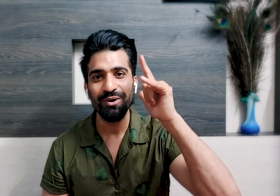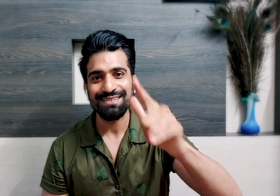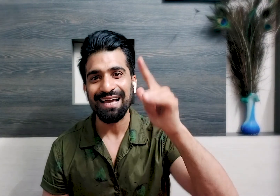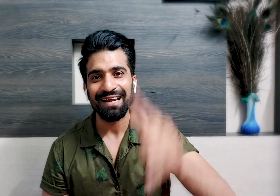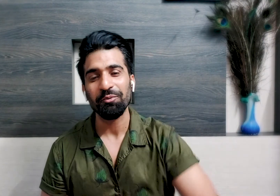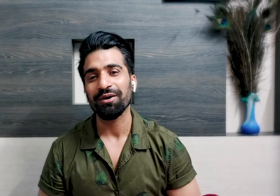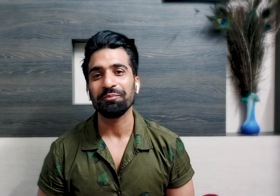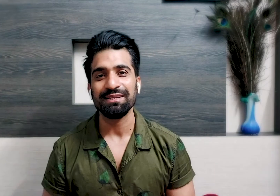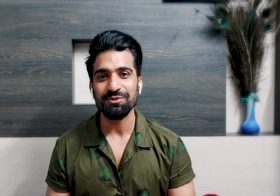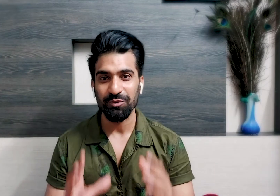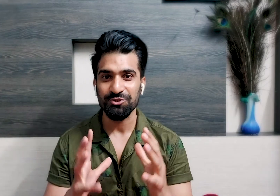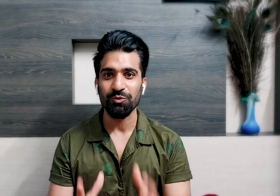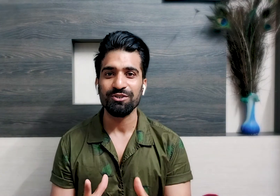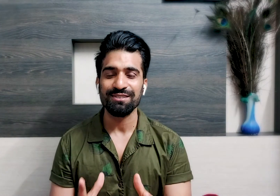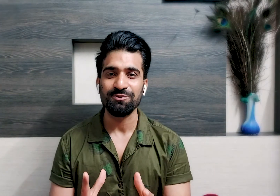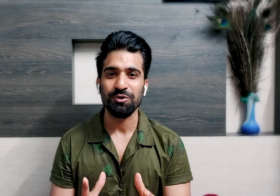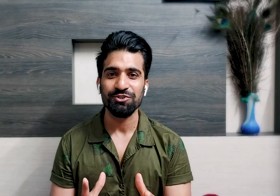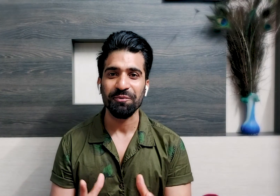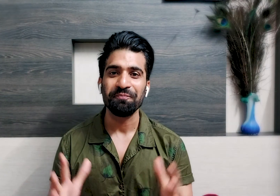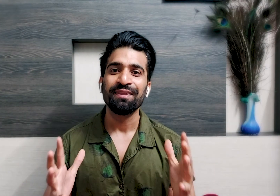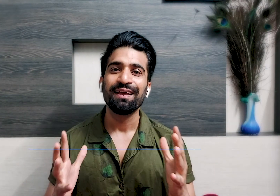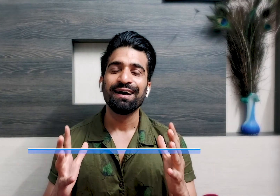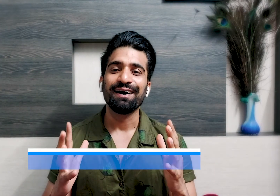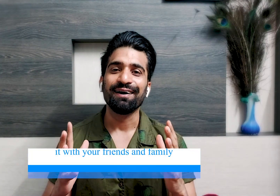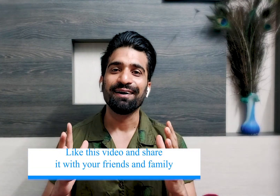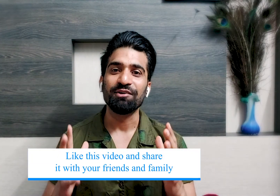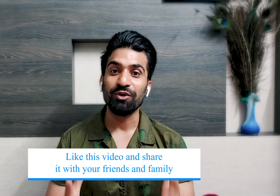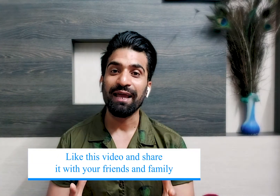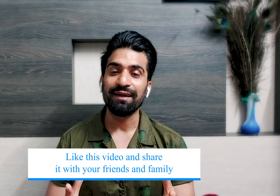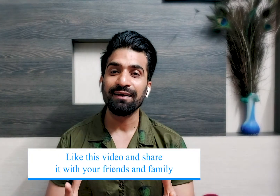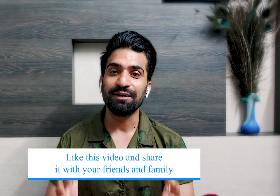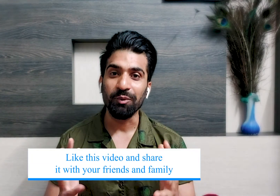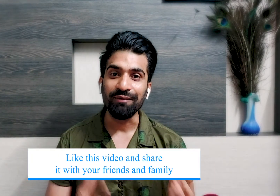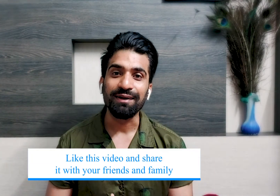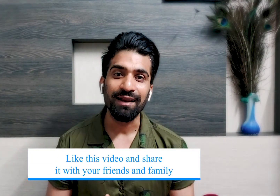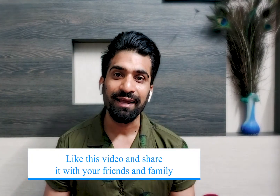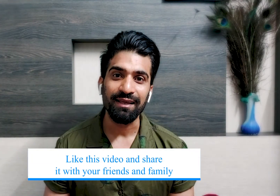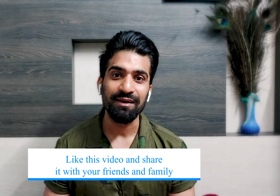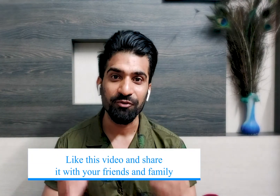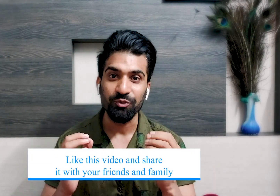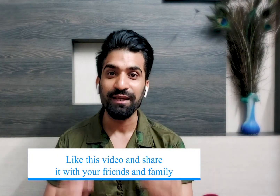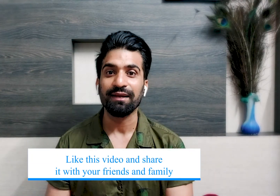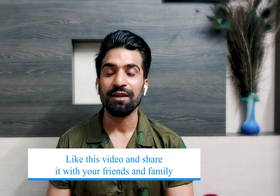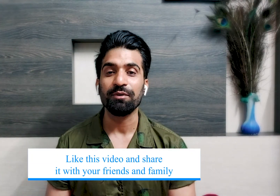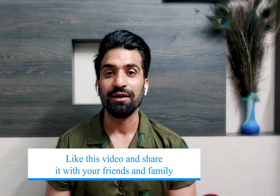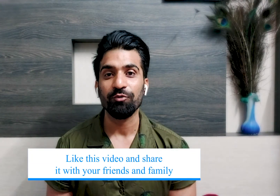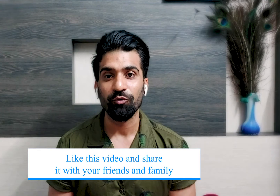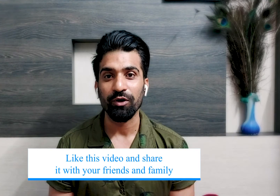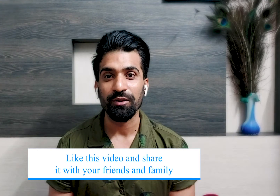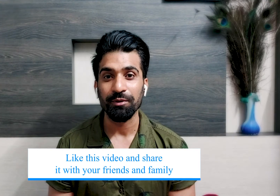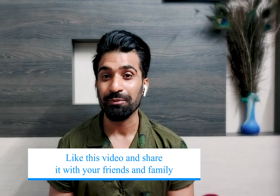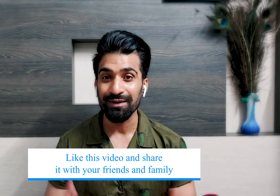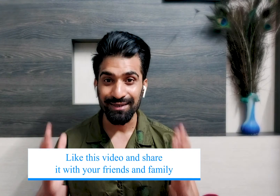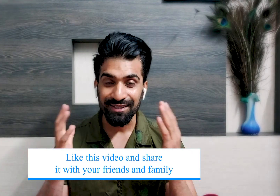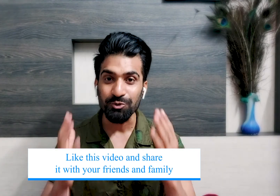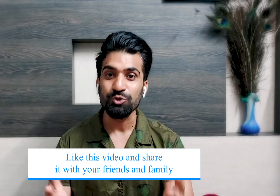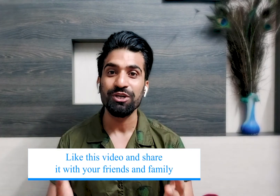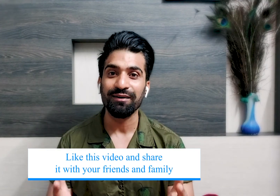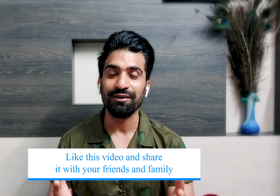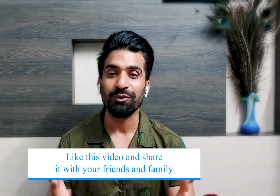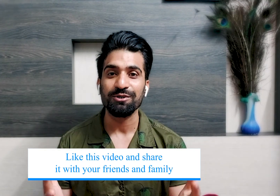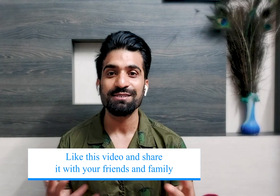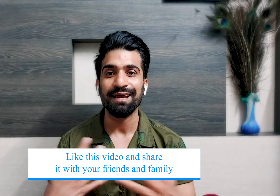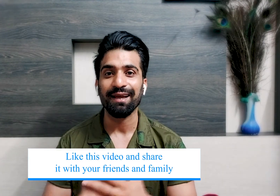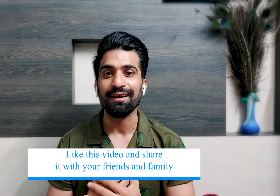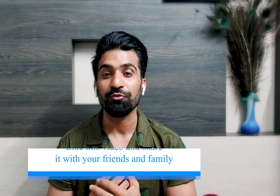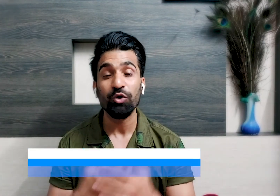you would know exactly what it means once you watch this workshop. If you like it, do give it a like. If you think it can be helpful for other people, do share